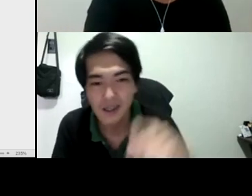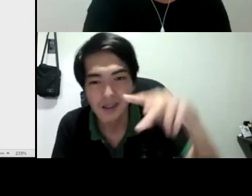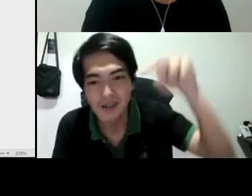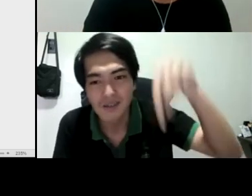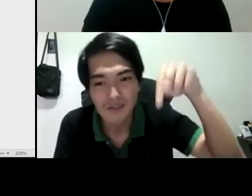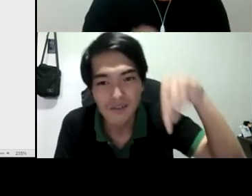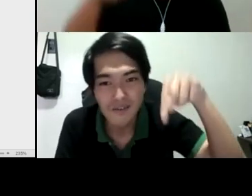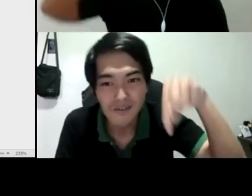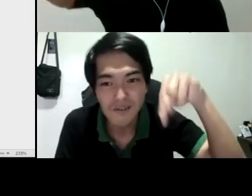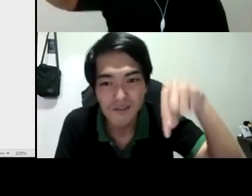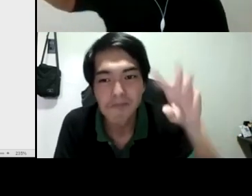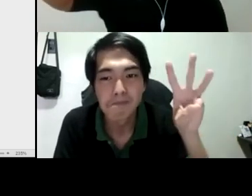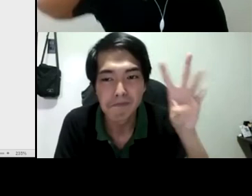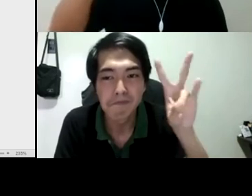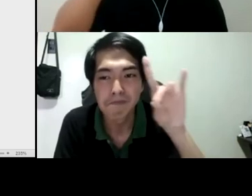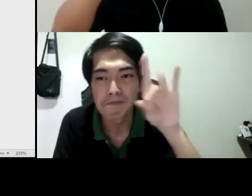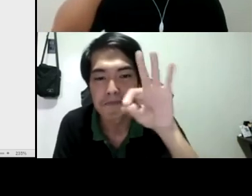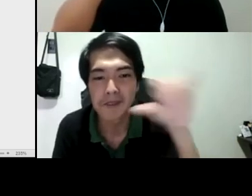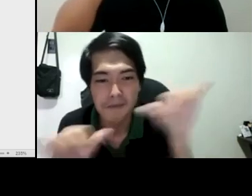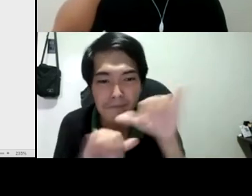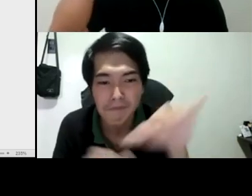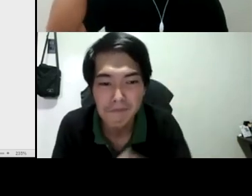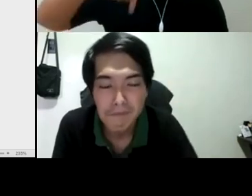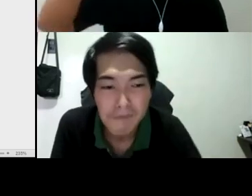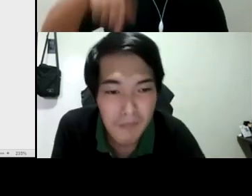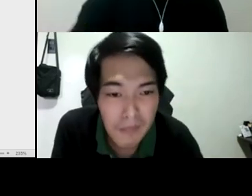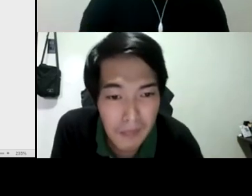yeah, go down. let's go down.